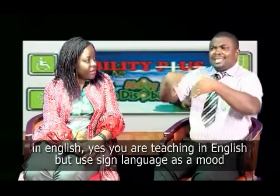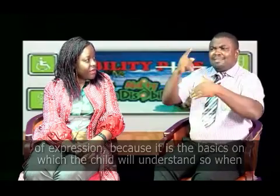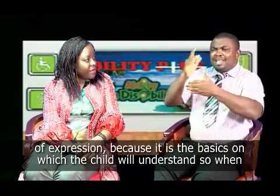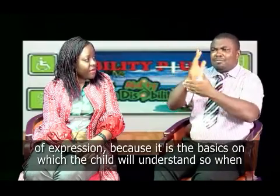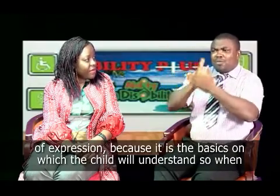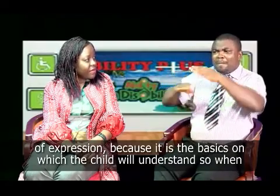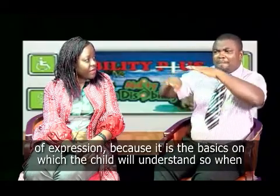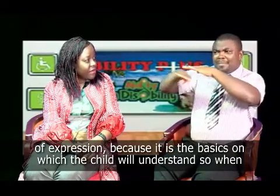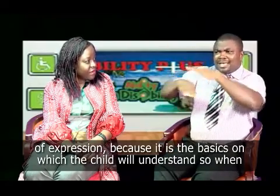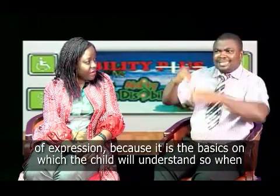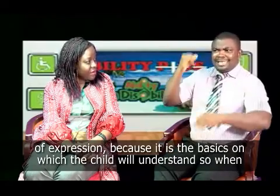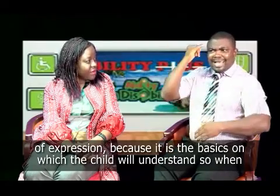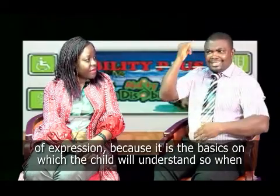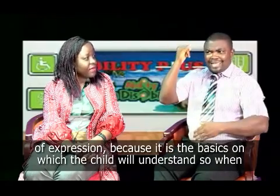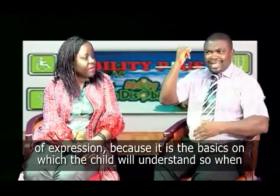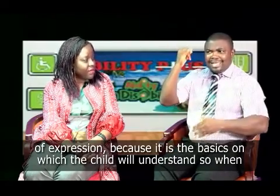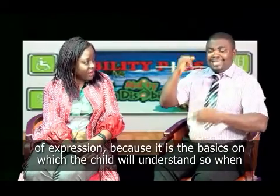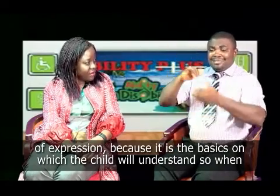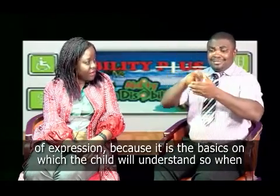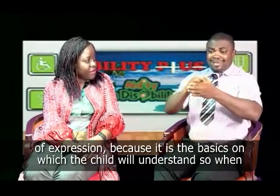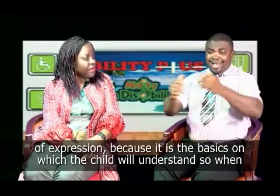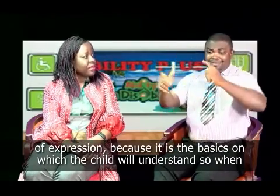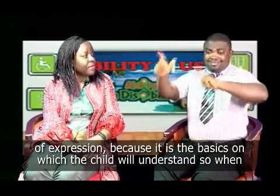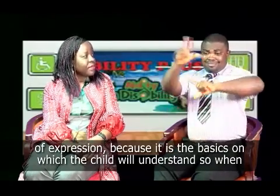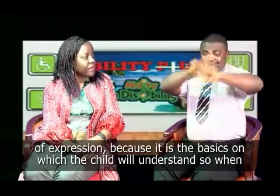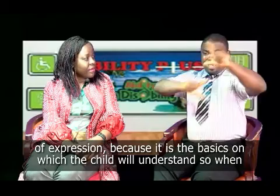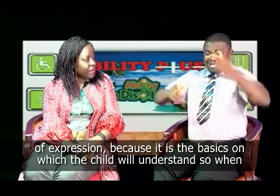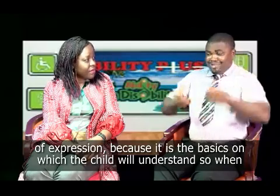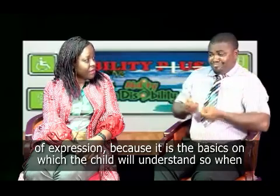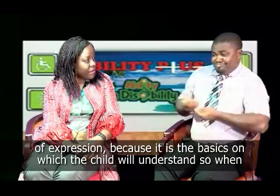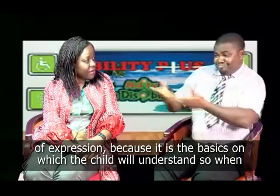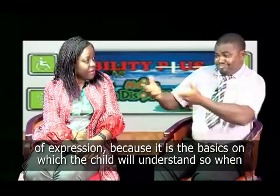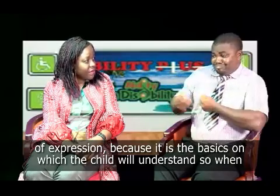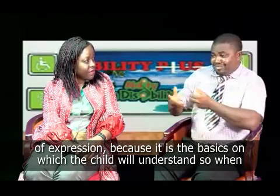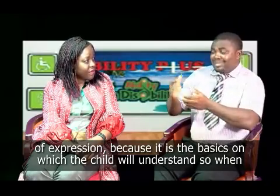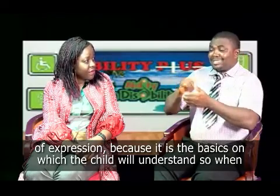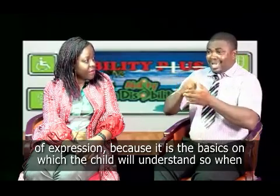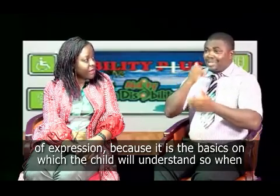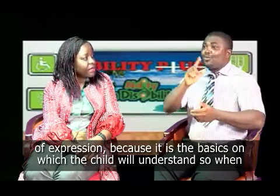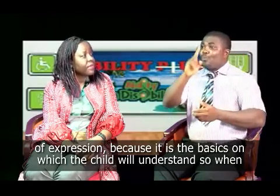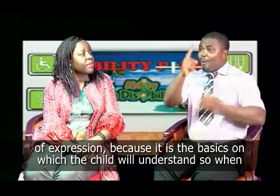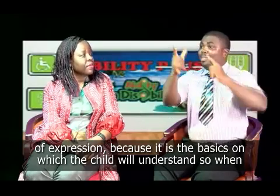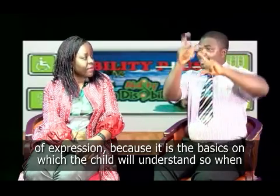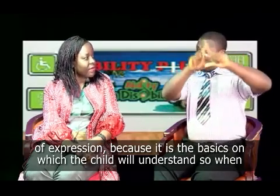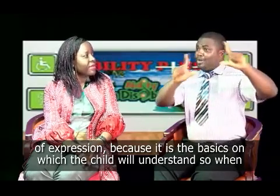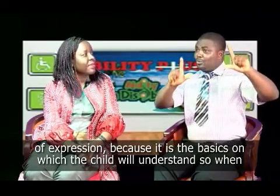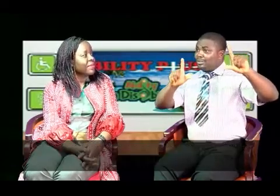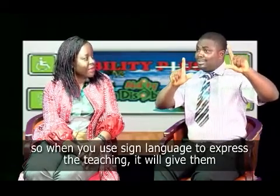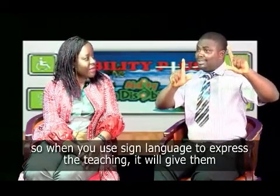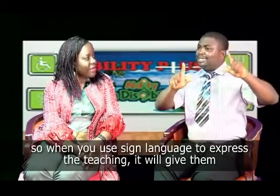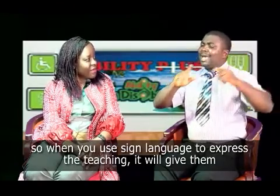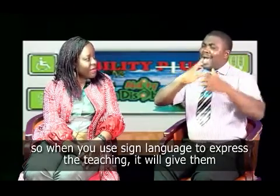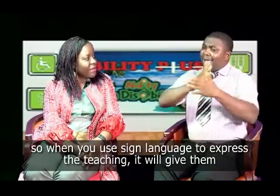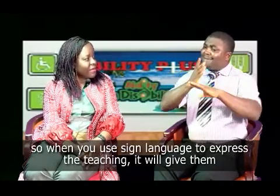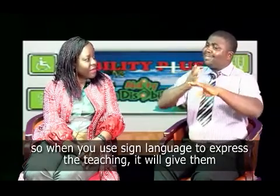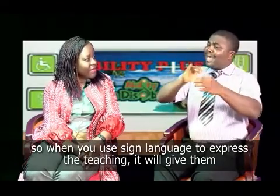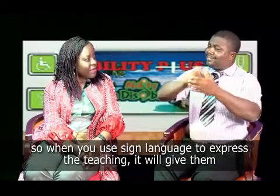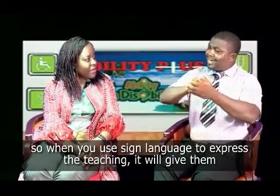of expression, because it is the basics on which the child will understand. So when you use sign language to express